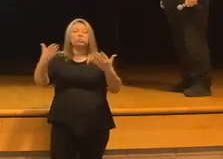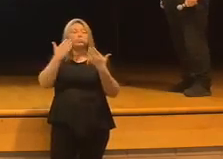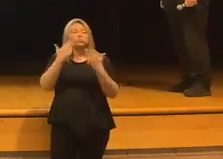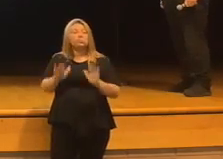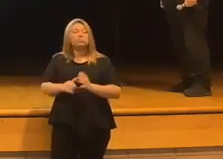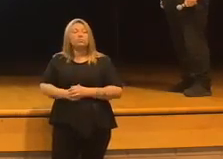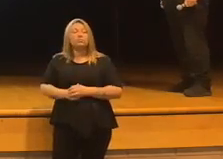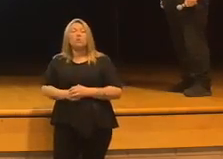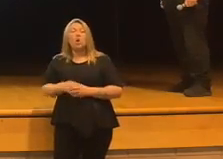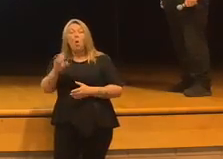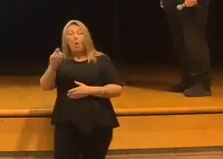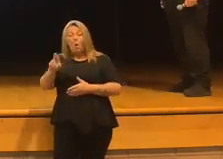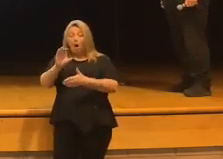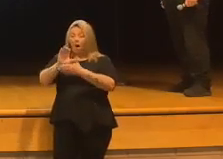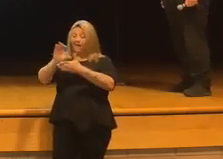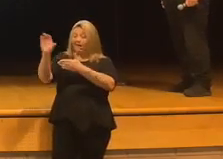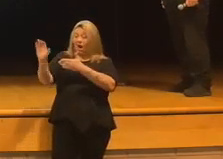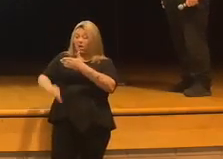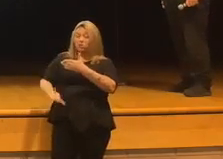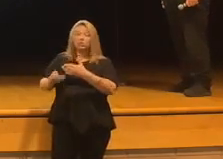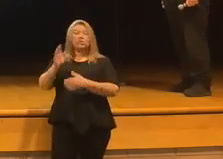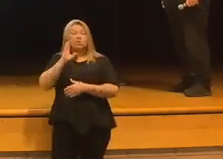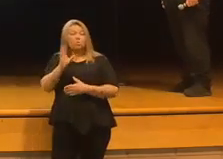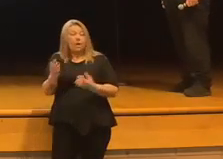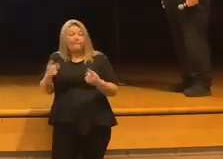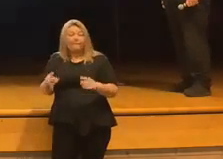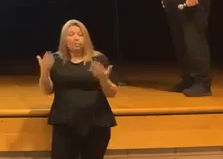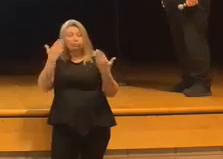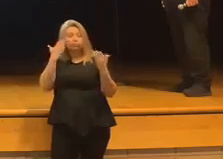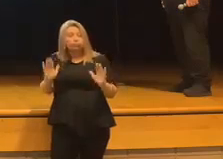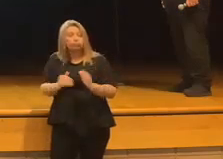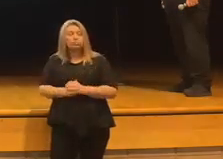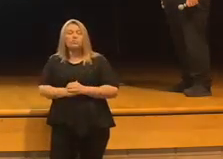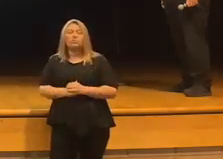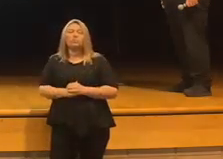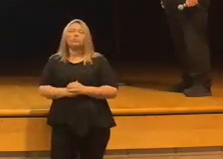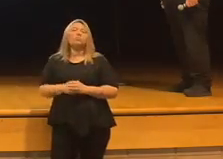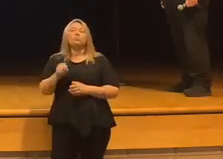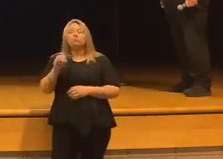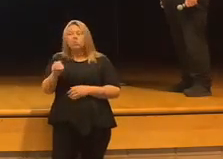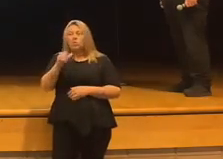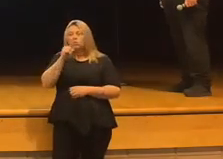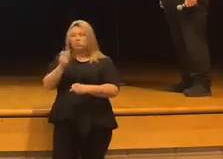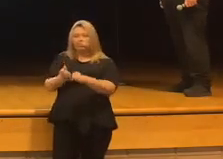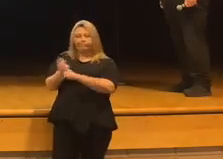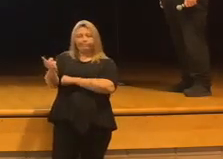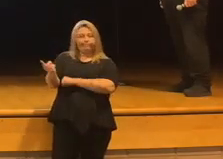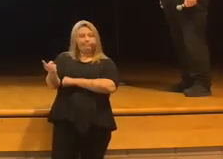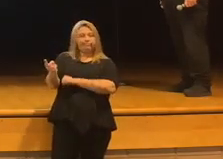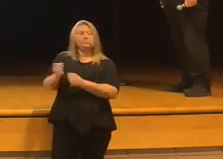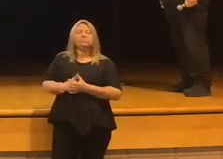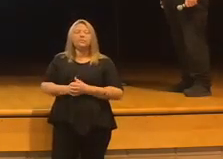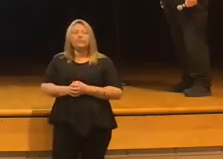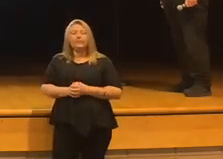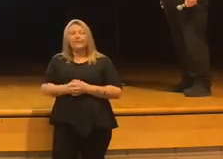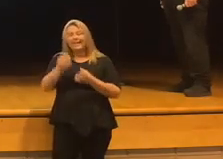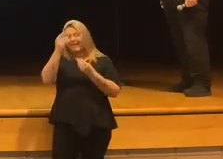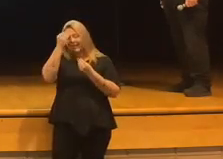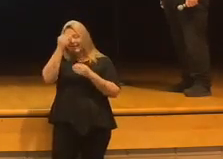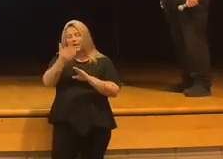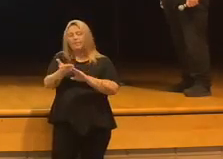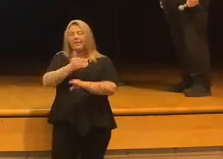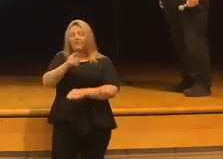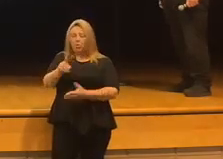Or what the consequences will be. Don't let others decide what happens to your image. Think before